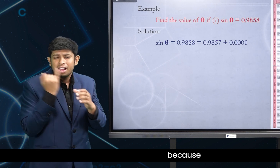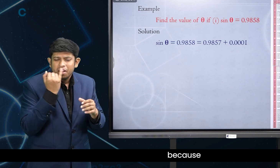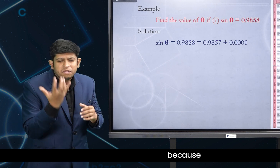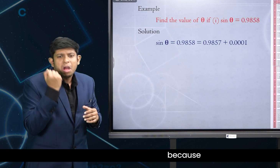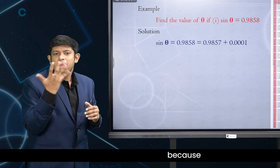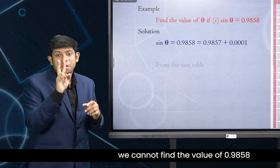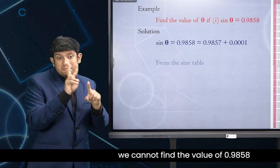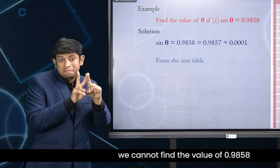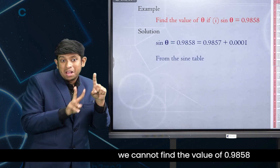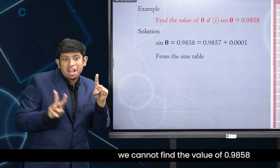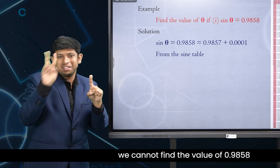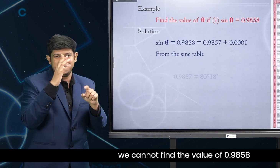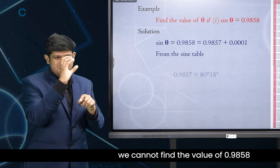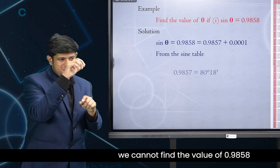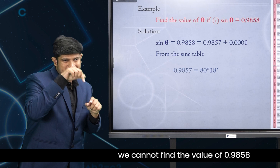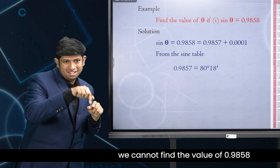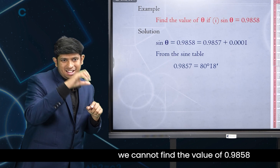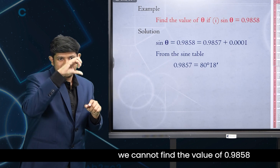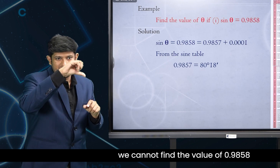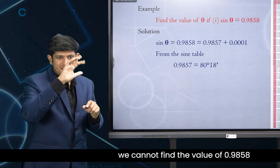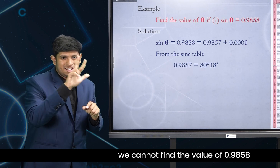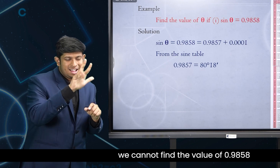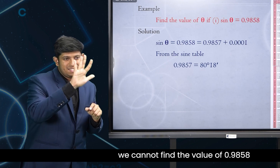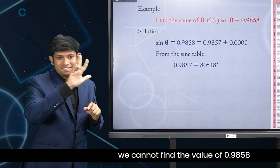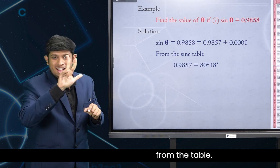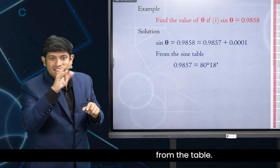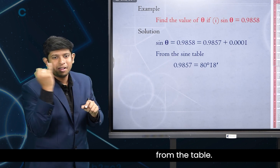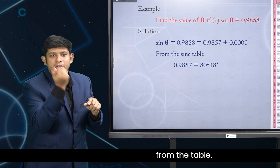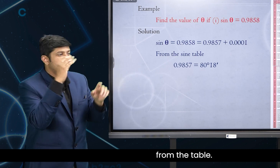Because we cannot find the value of 0.9858 from the table.